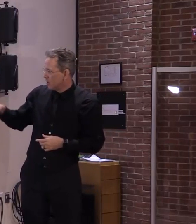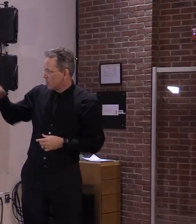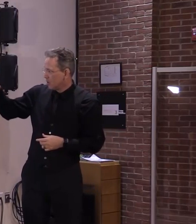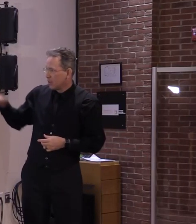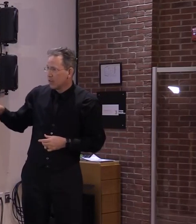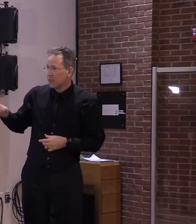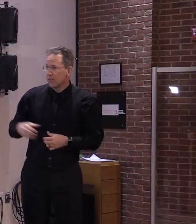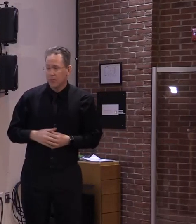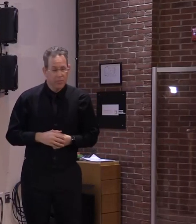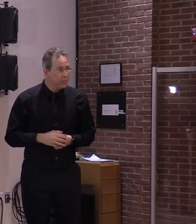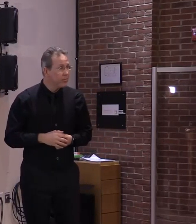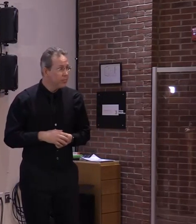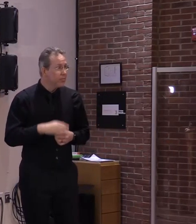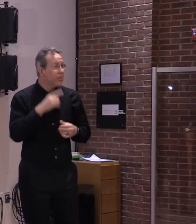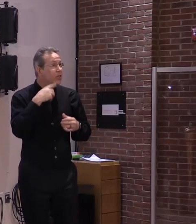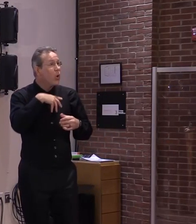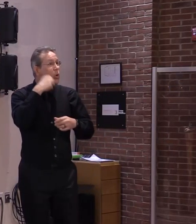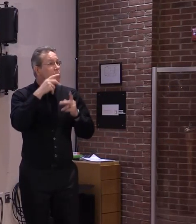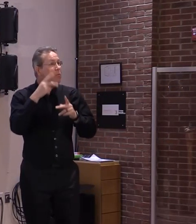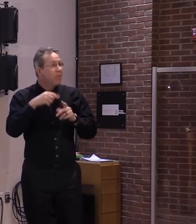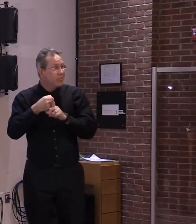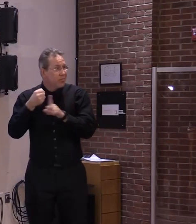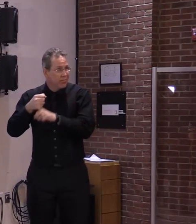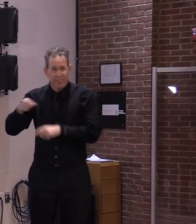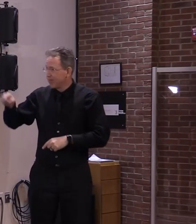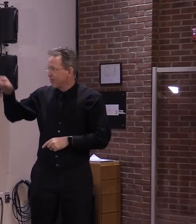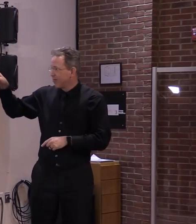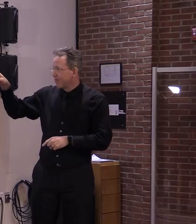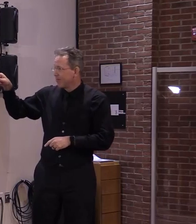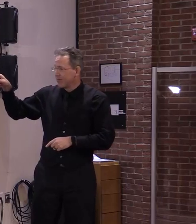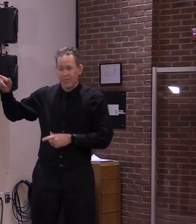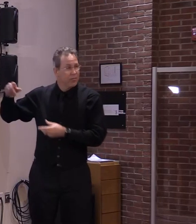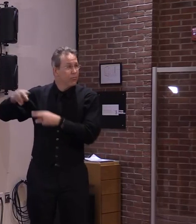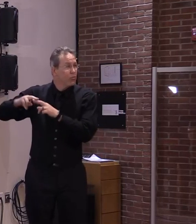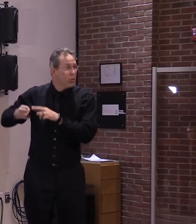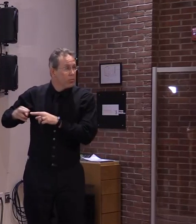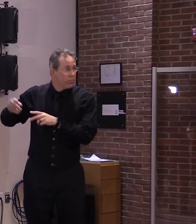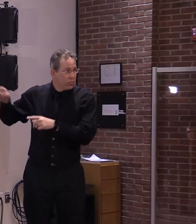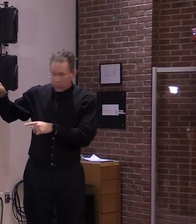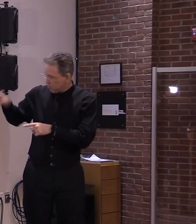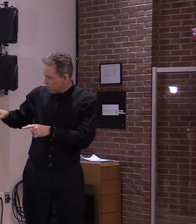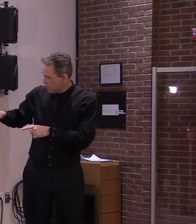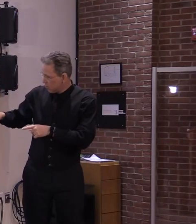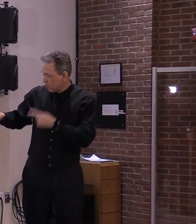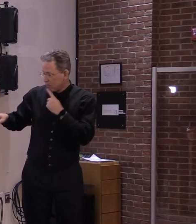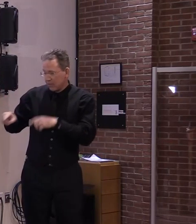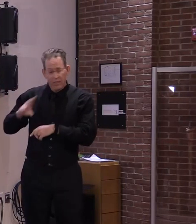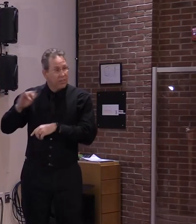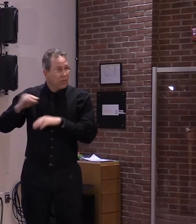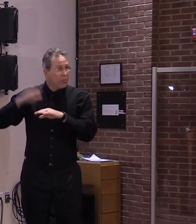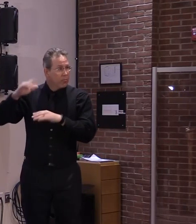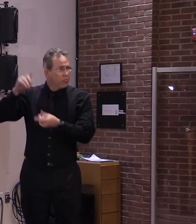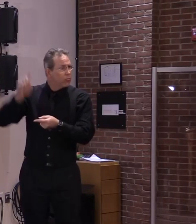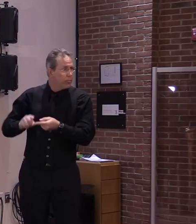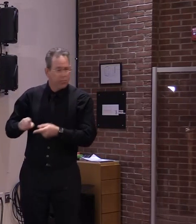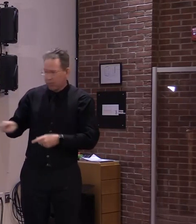vaccination percentages over 86%, we continue to see cases among those 70 and older trend